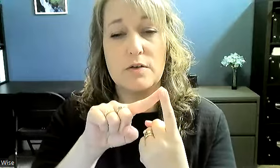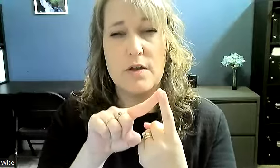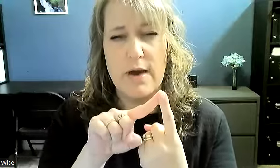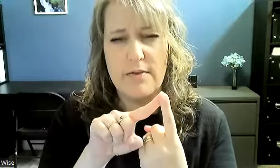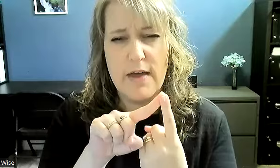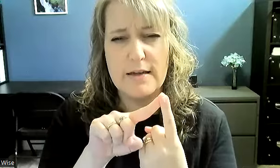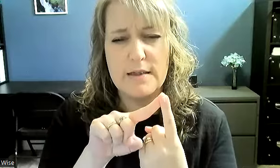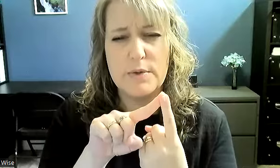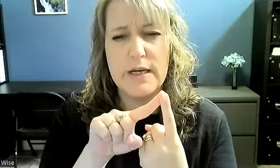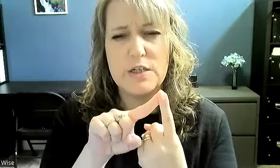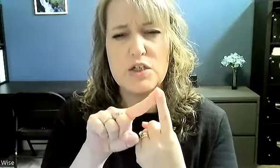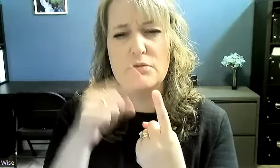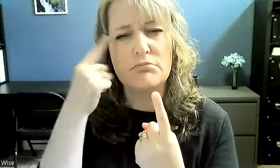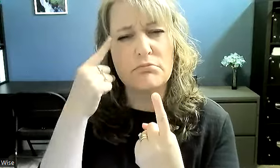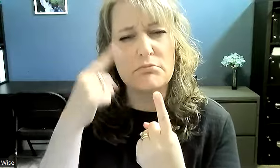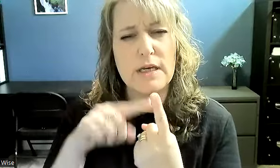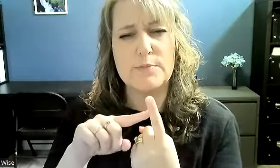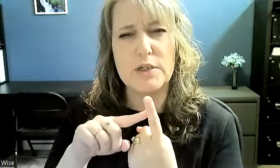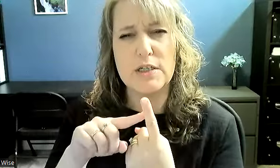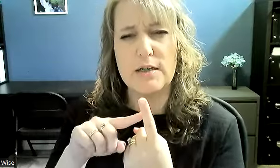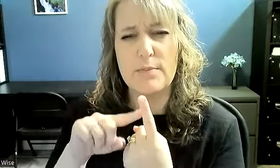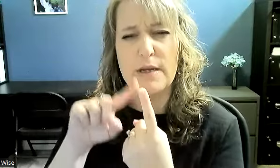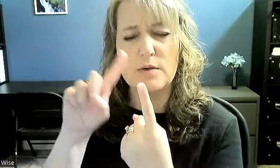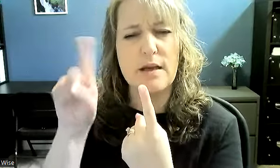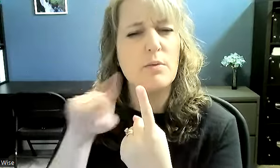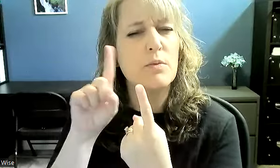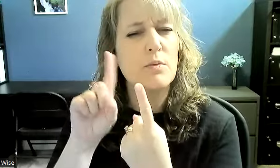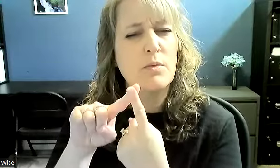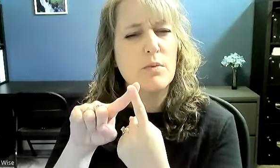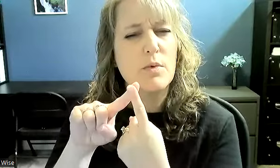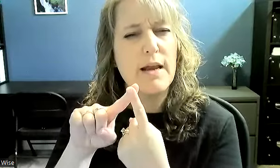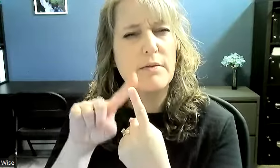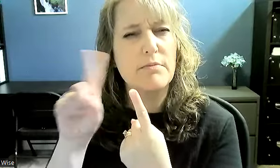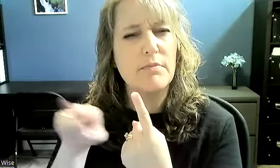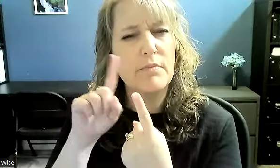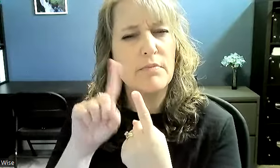that you have that WH expression, that non-manual sign. When.